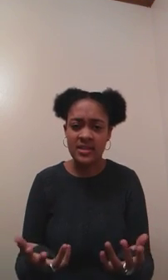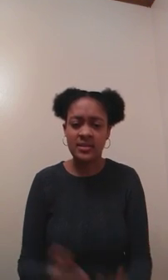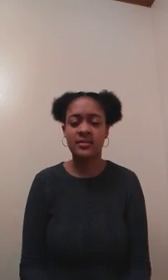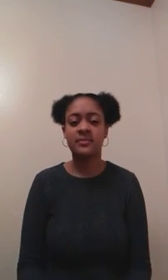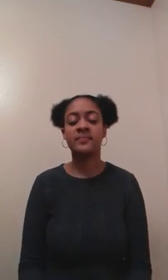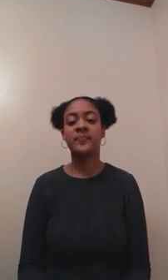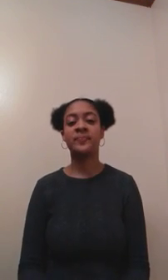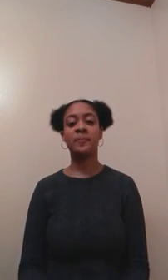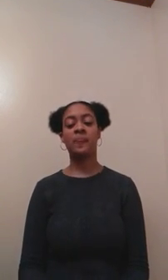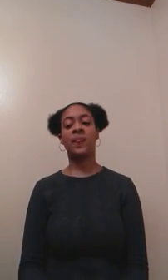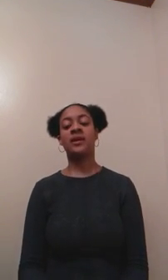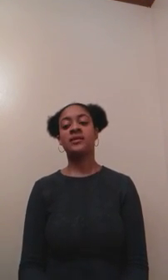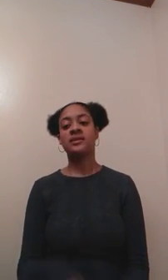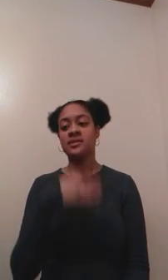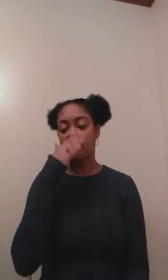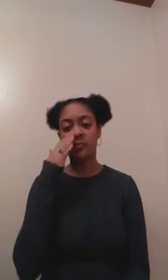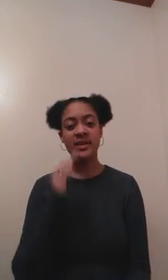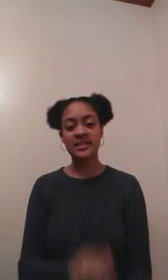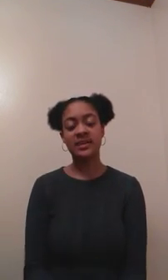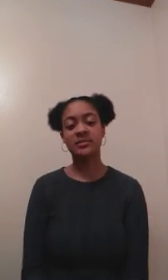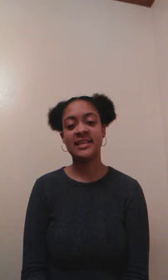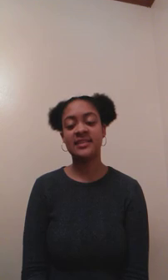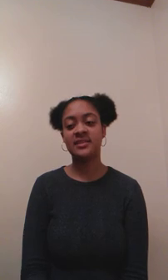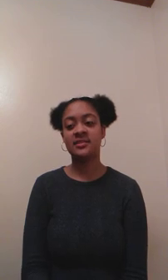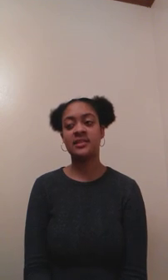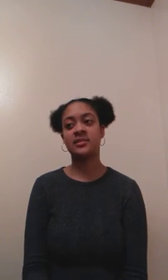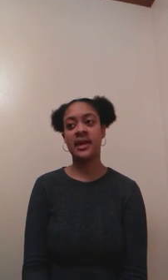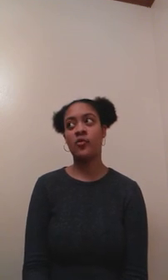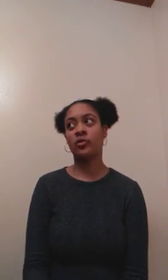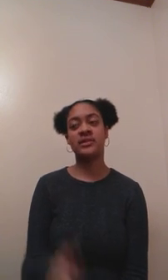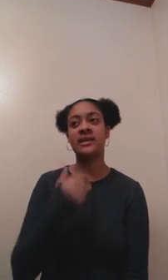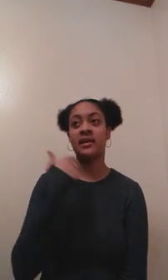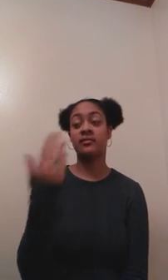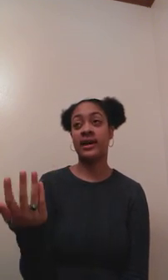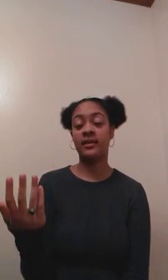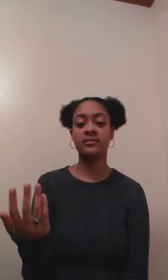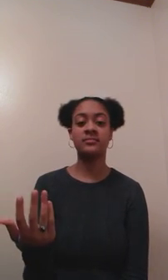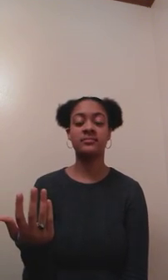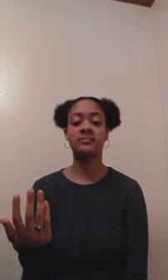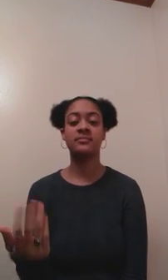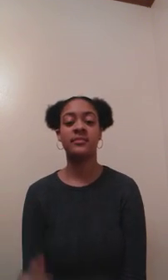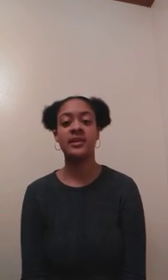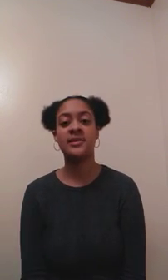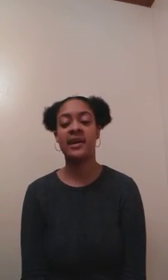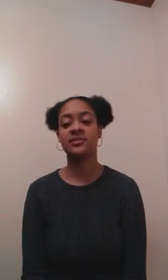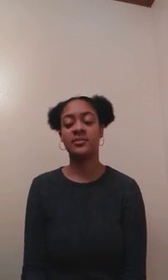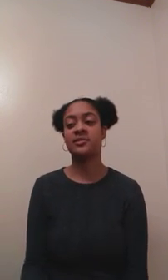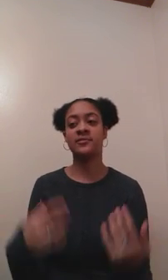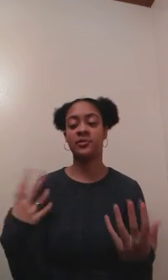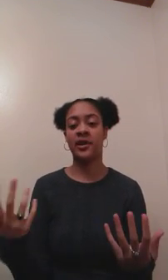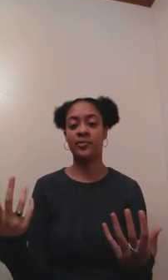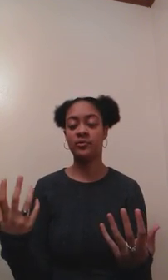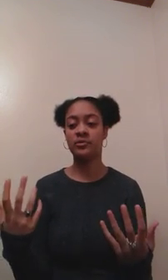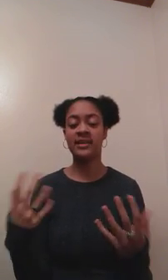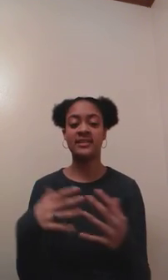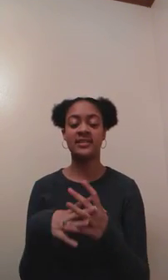what? So the reason I don't say this in the same order we say it out loud is actually because of a grammar rule that's in